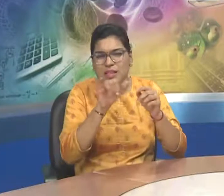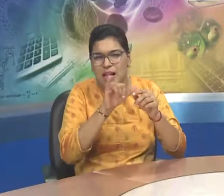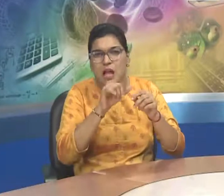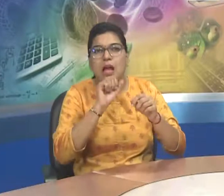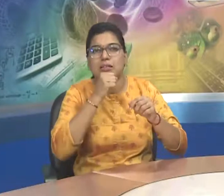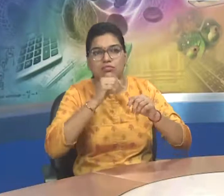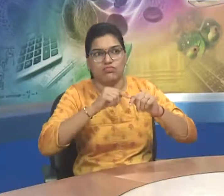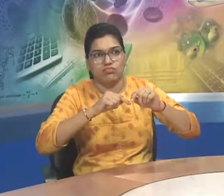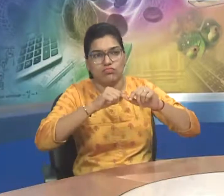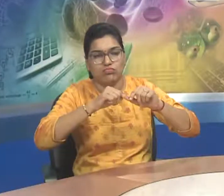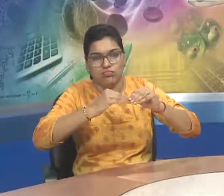based on